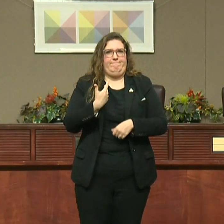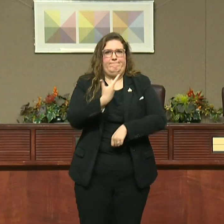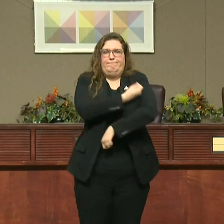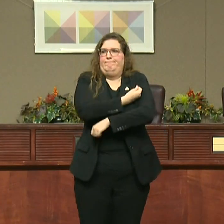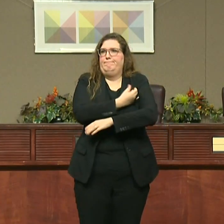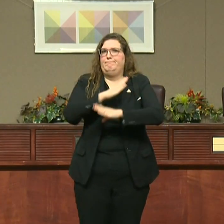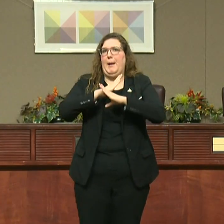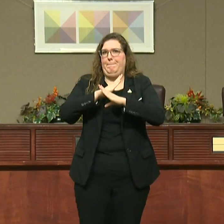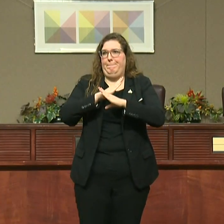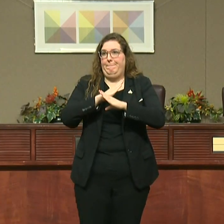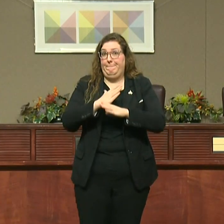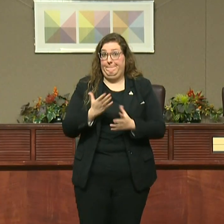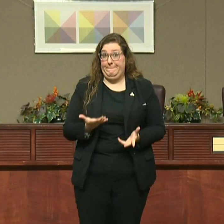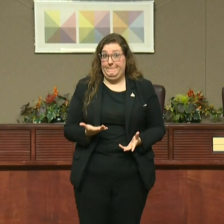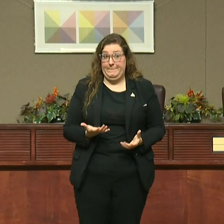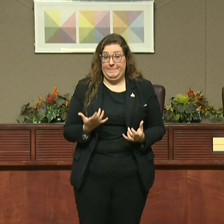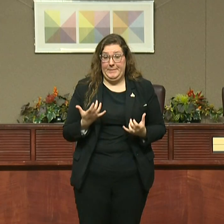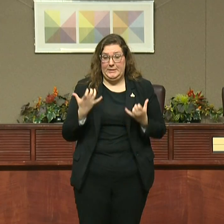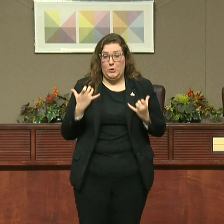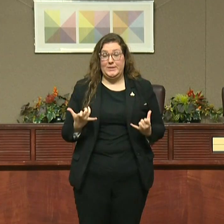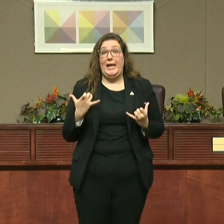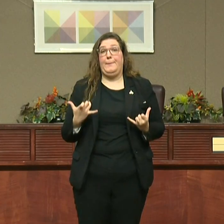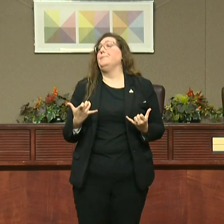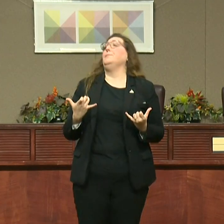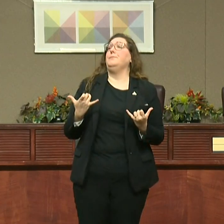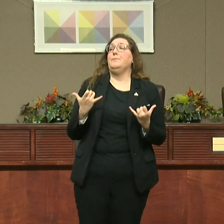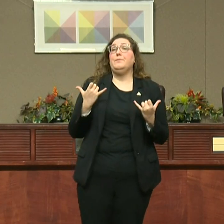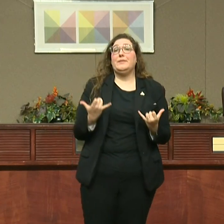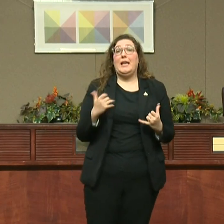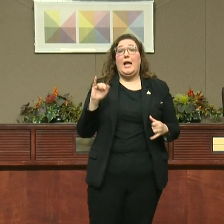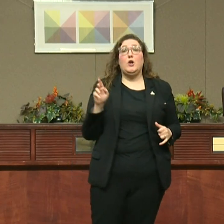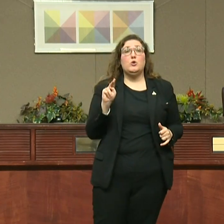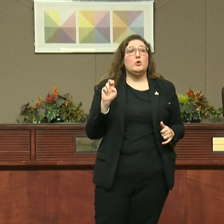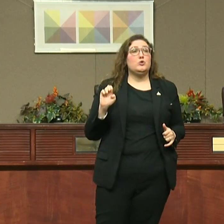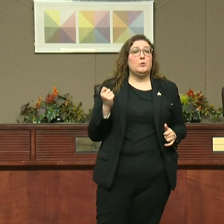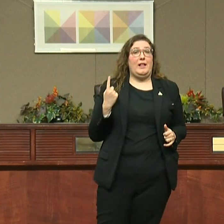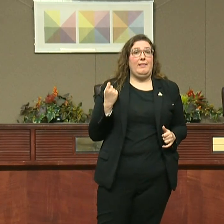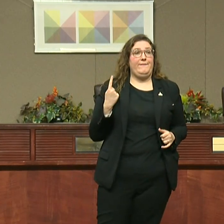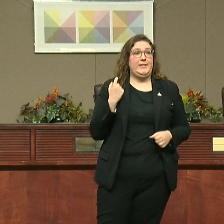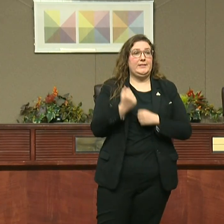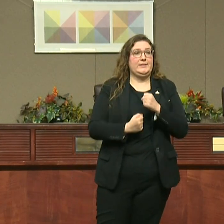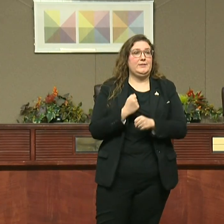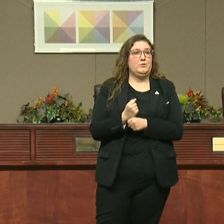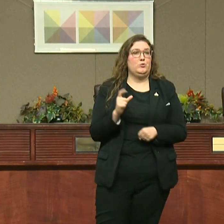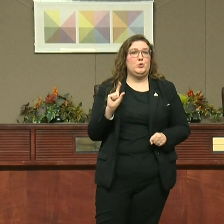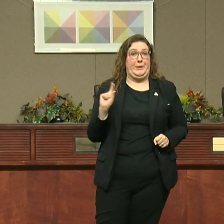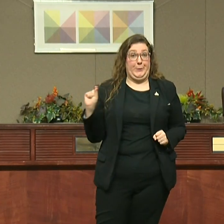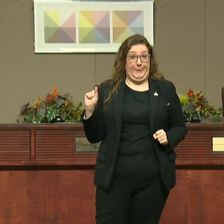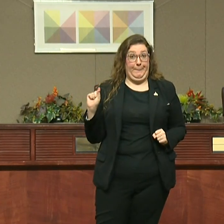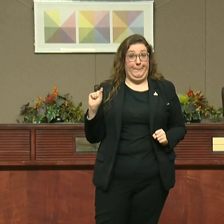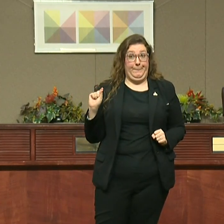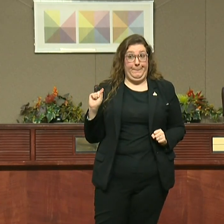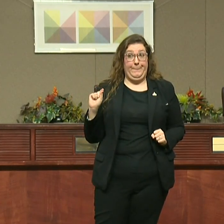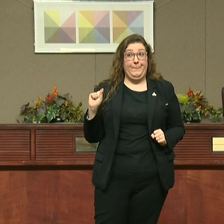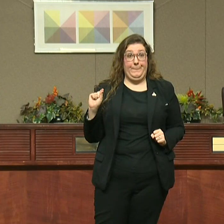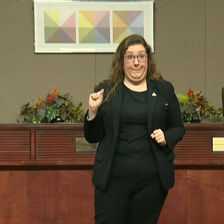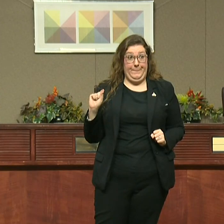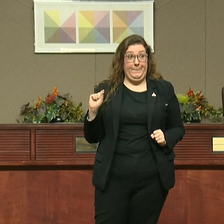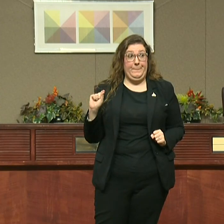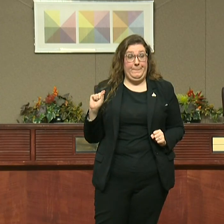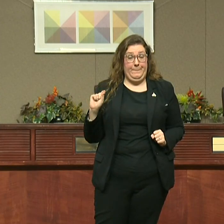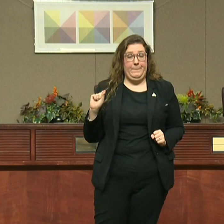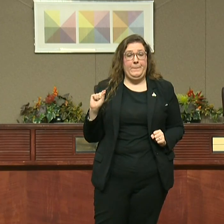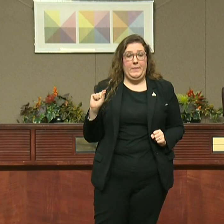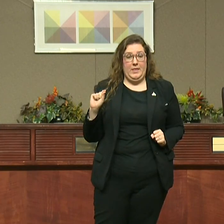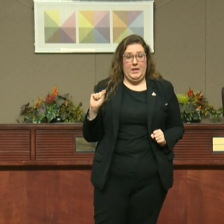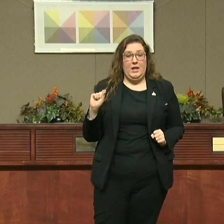today? Today is June the 11th, 2020. The day that